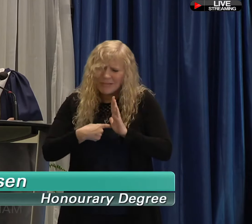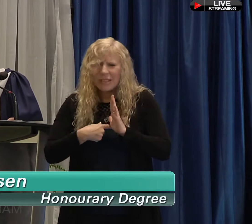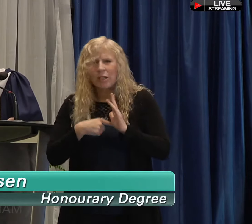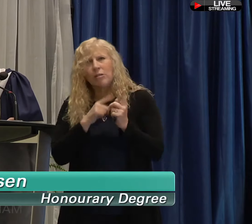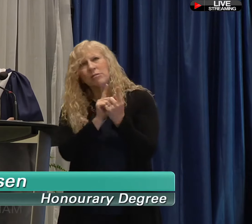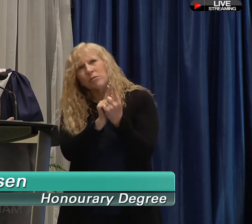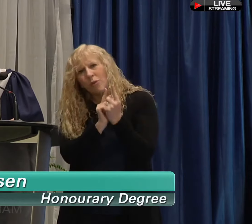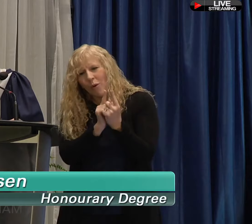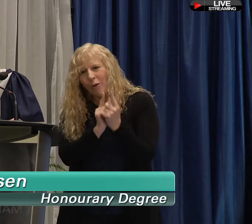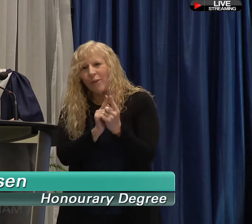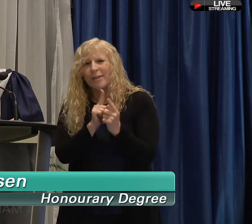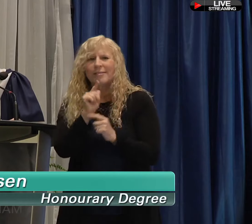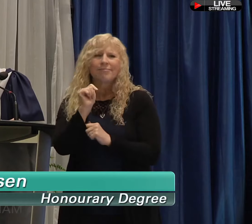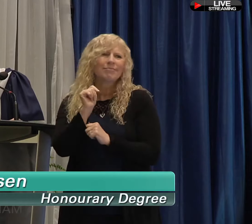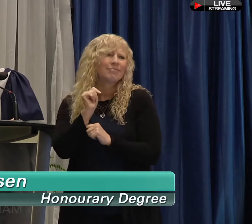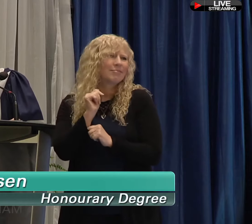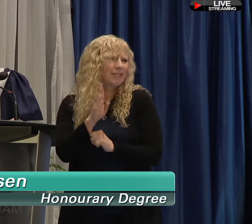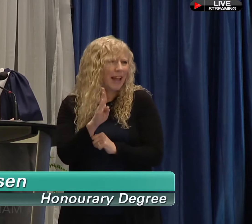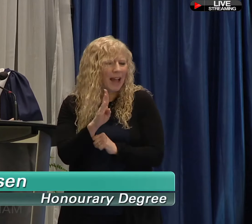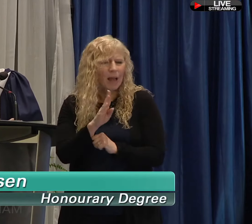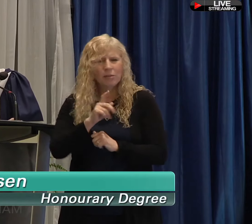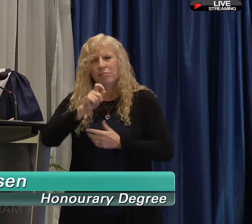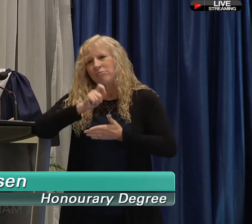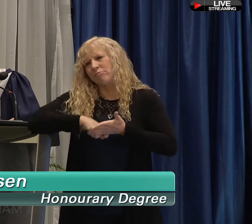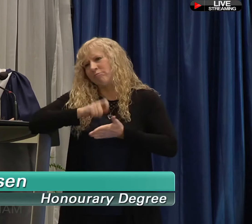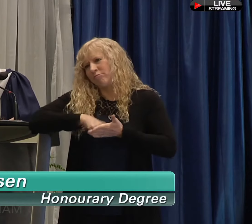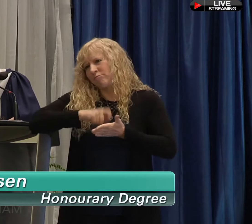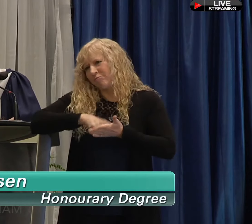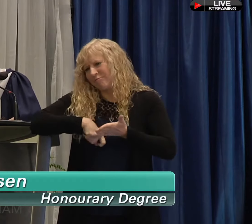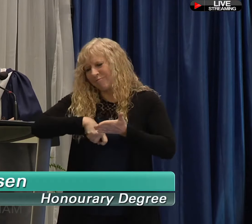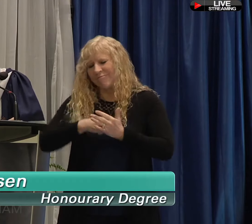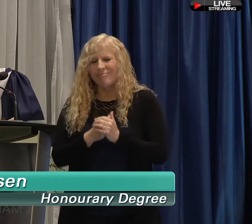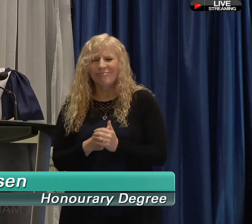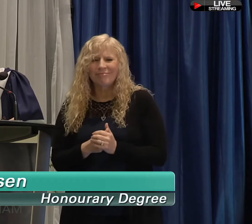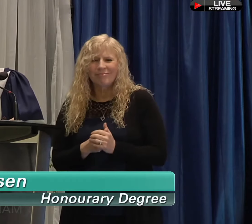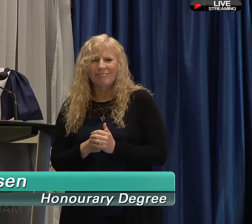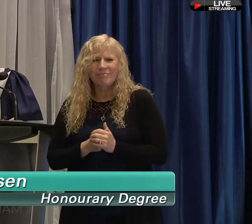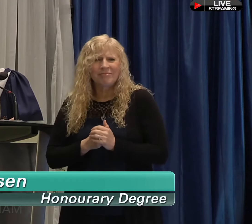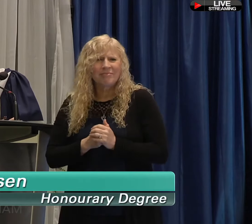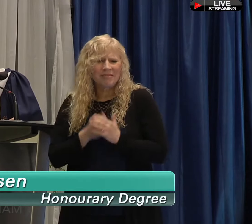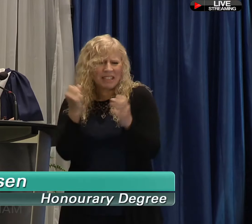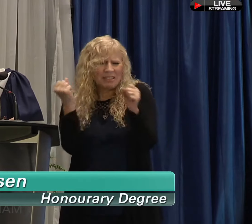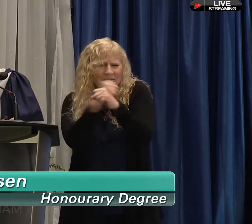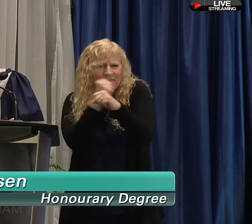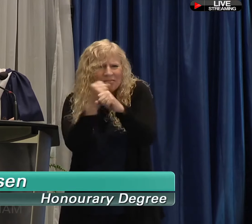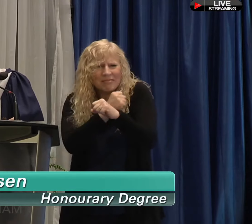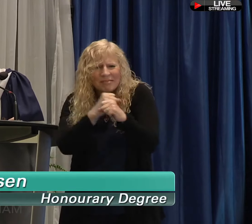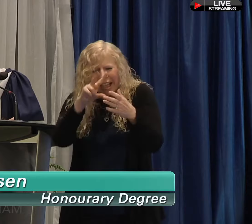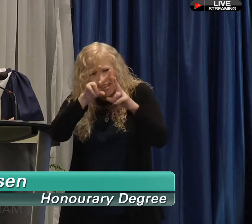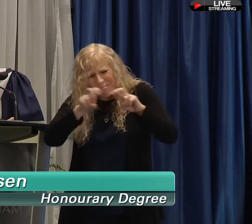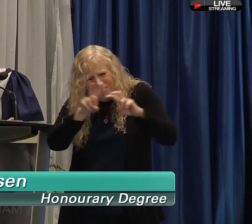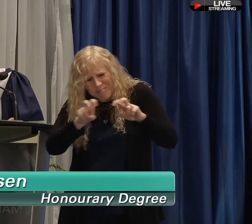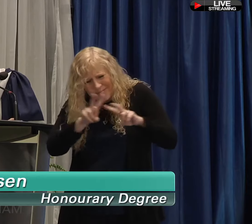tutorials, labs, essay writing, analyzing statistics, reading,